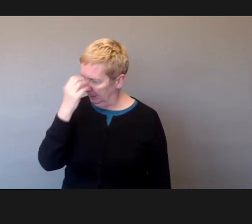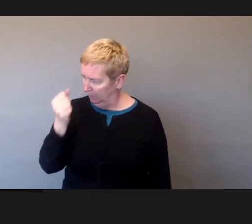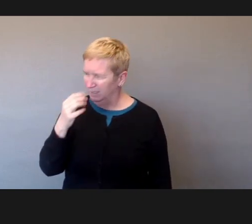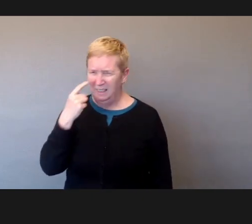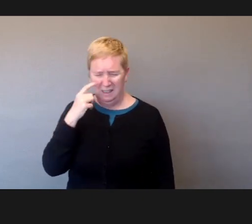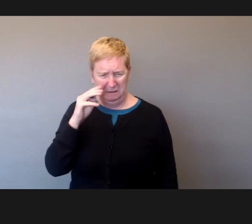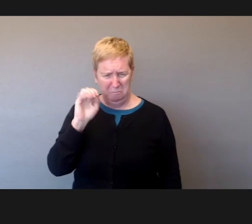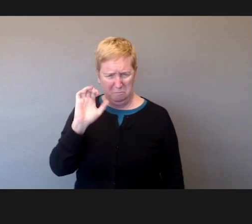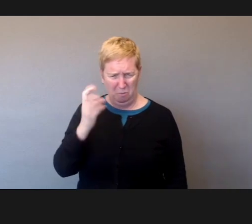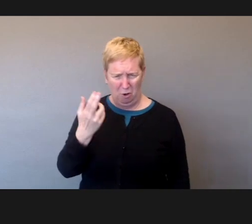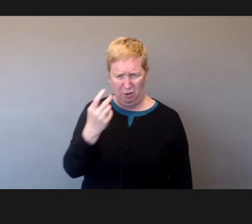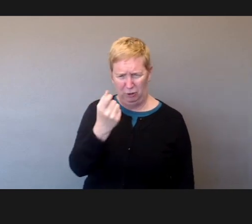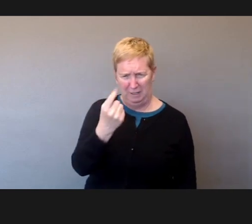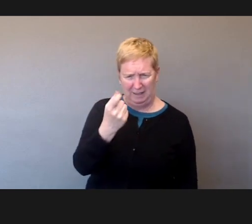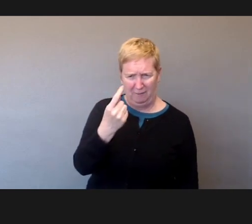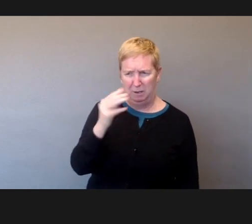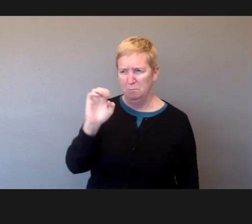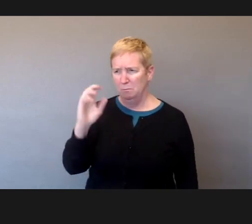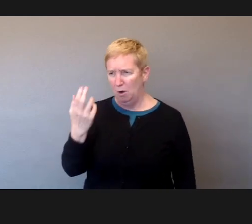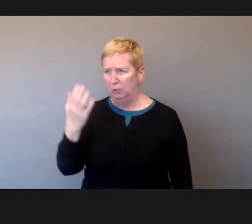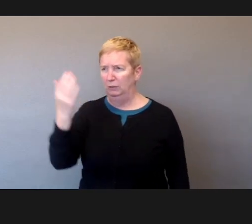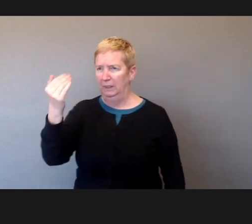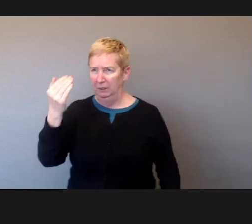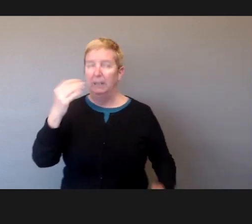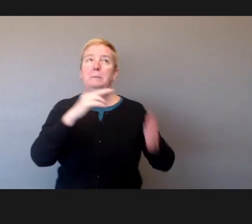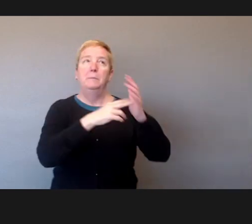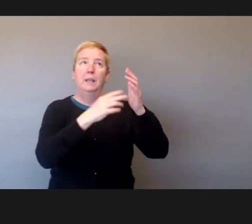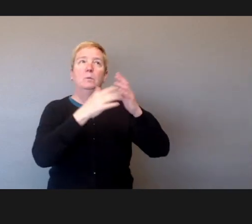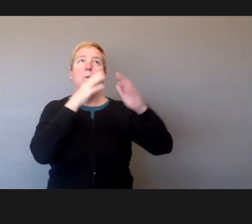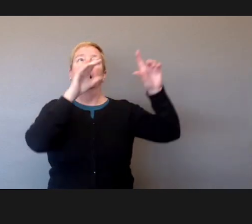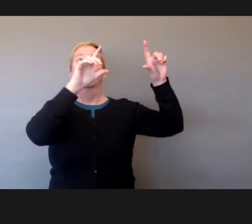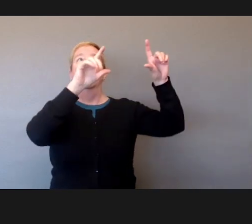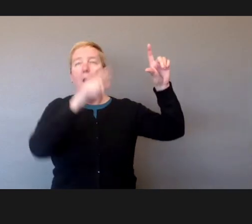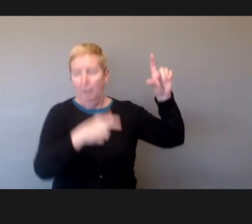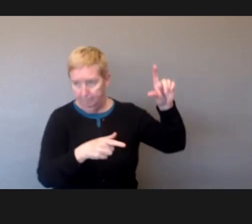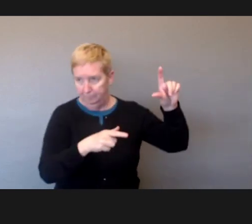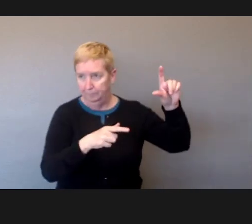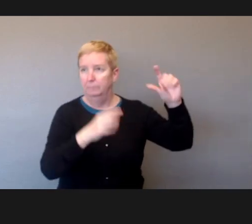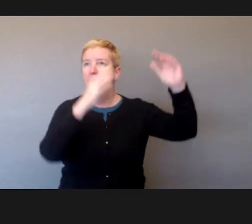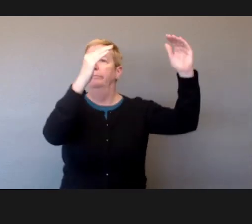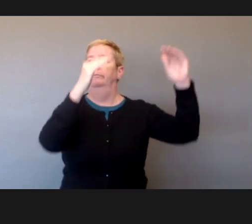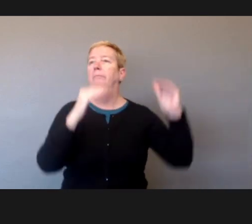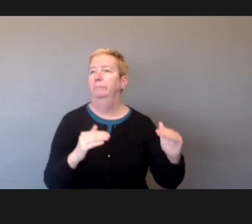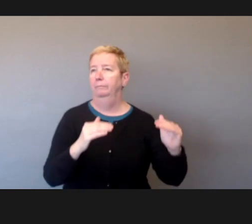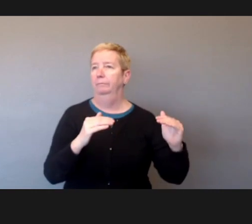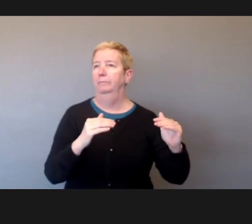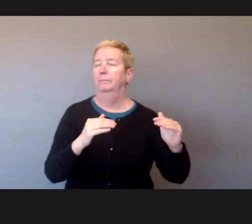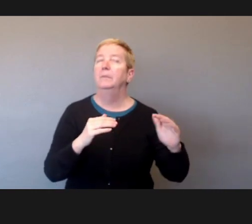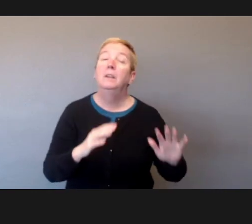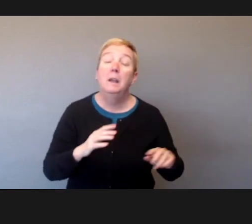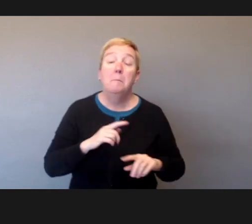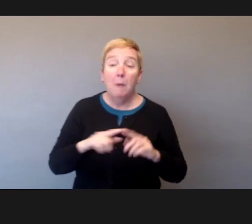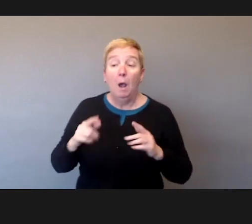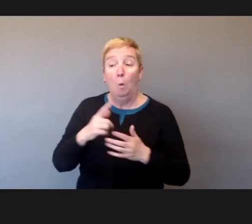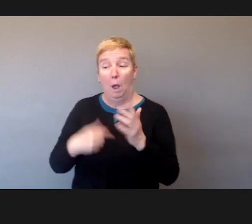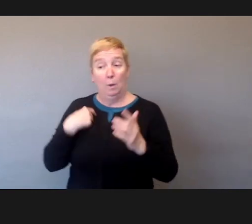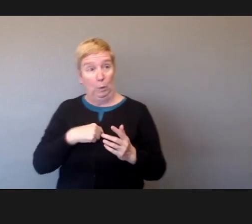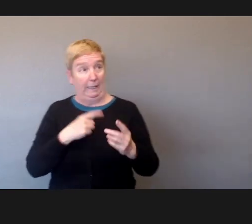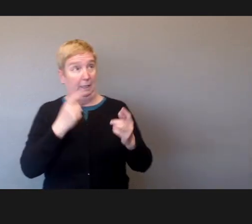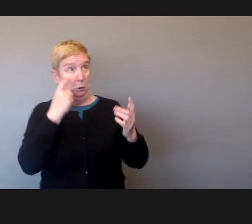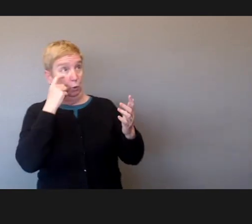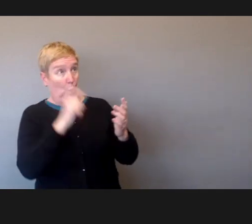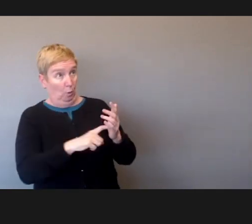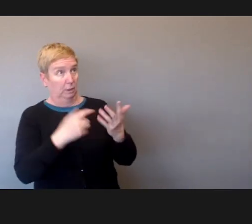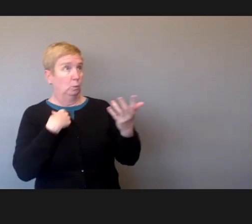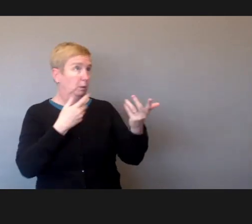15th, but we're going to let that expire. In talking to hospitals, I think what we're finding is the staffing